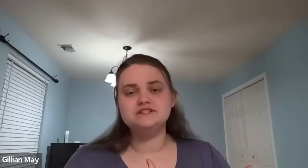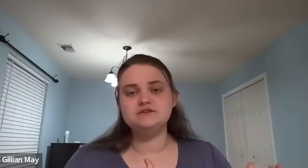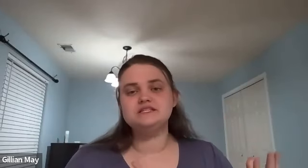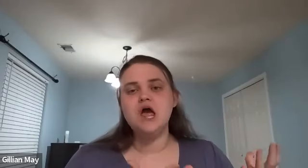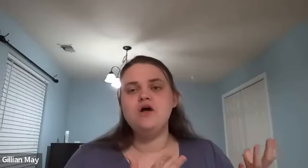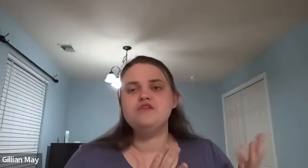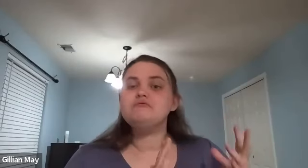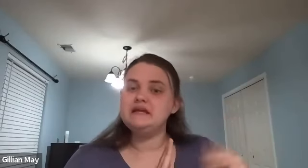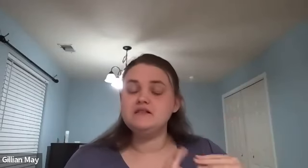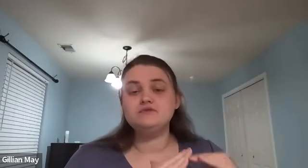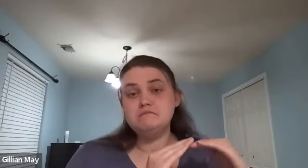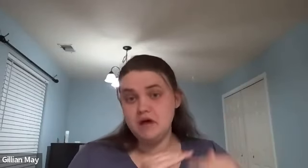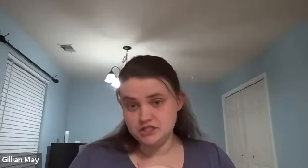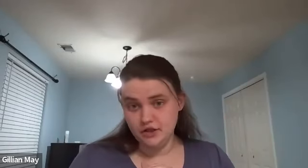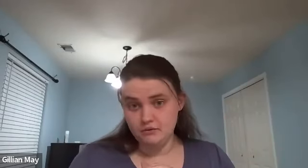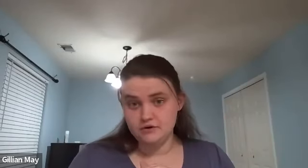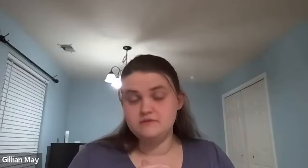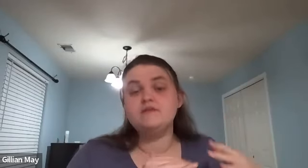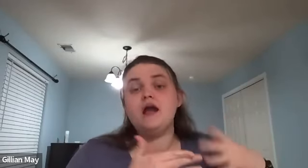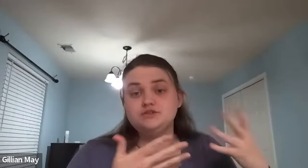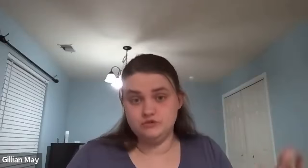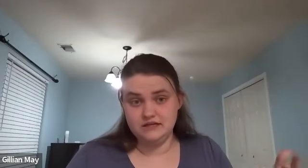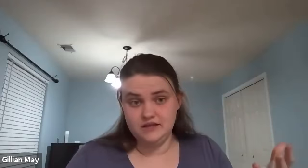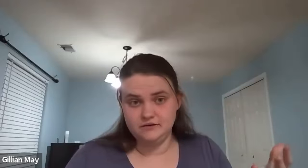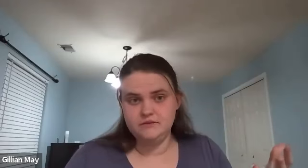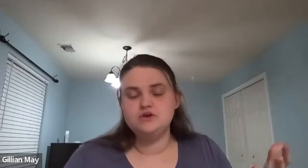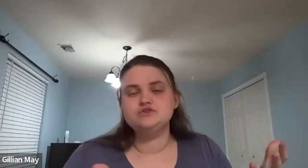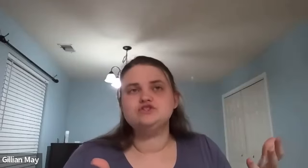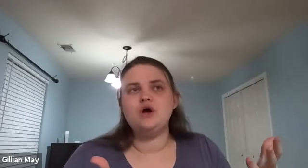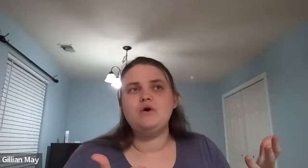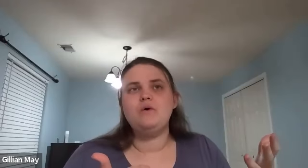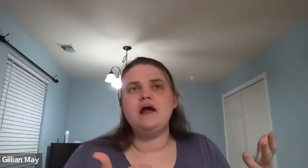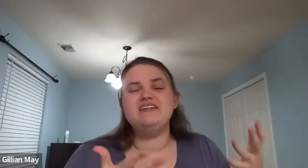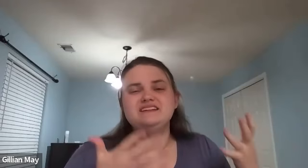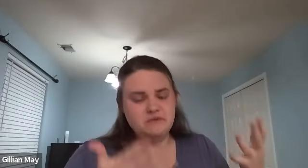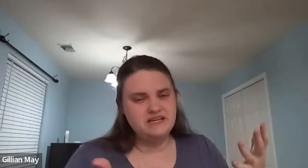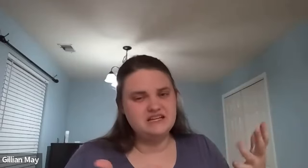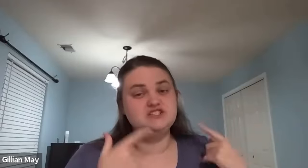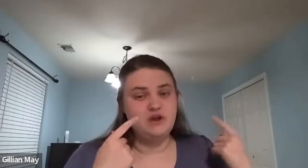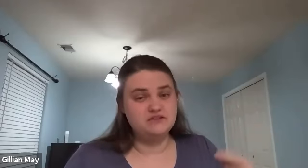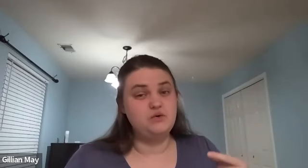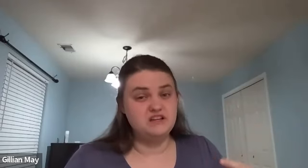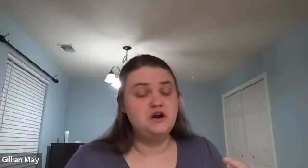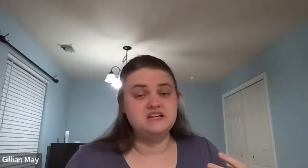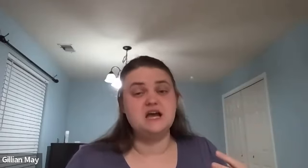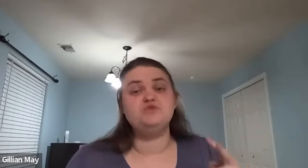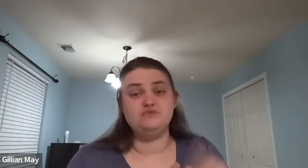students, their reading level is much lower than their actual grade level. So, and some of my kids do have a really hard time with